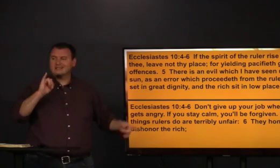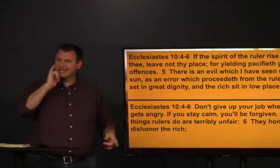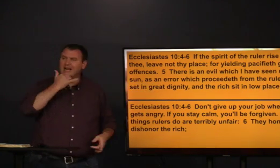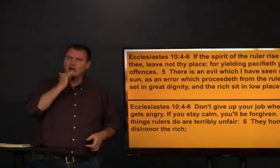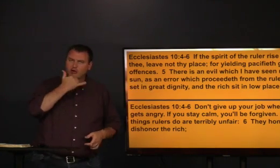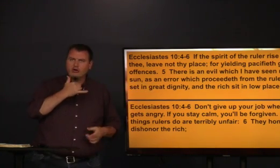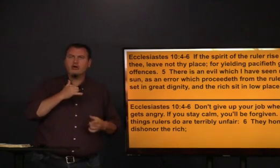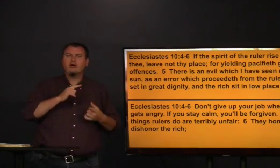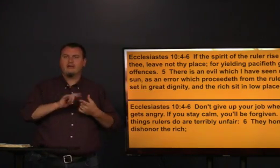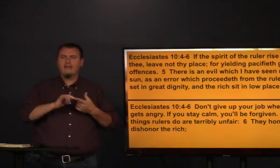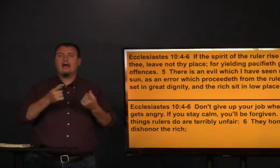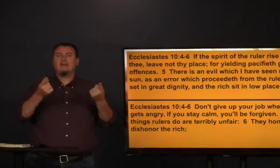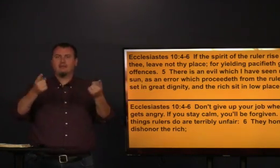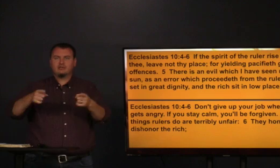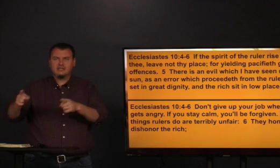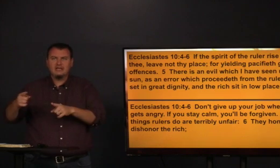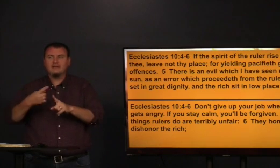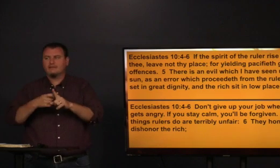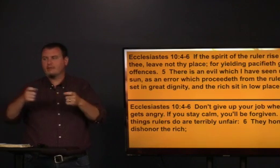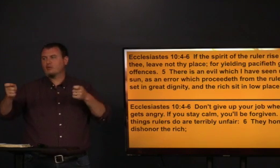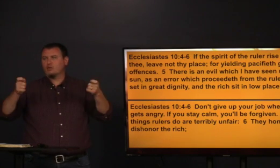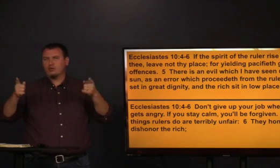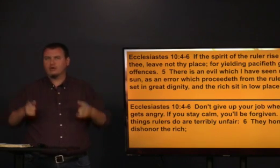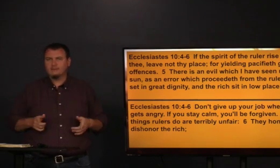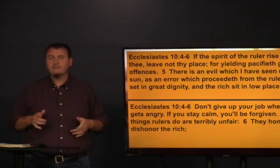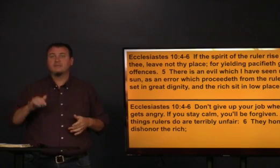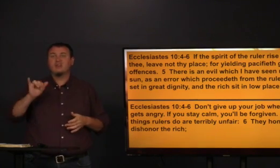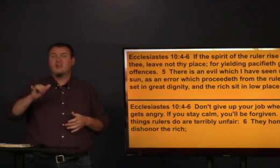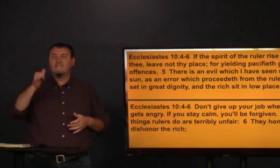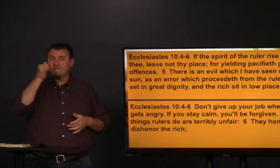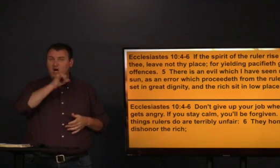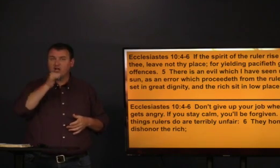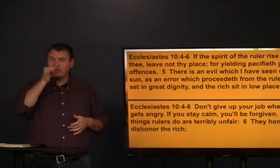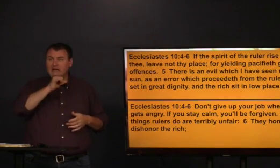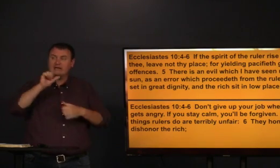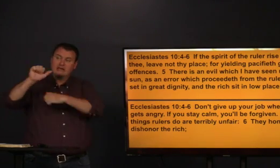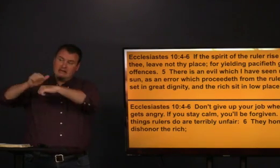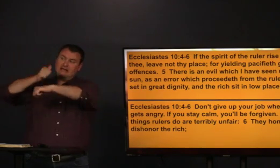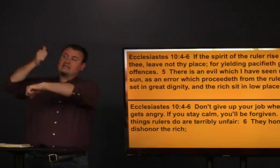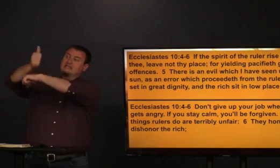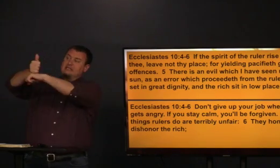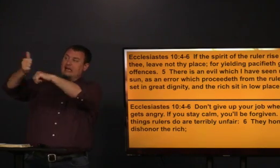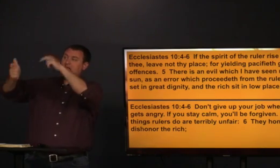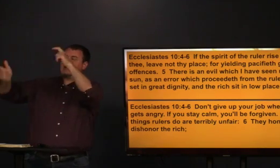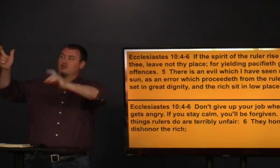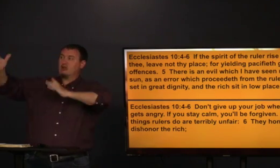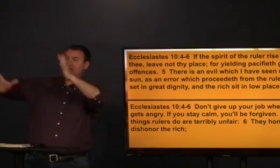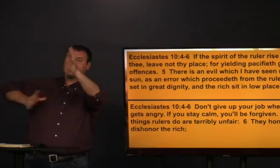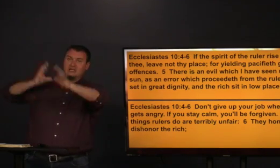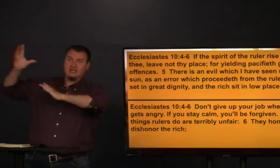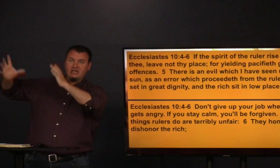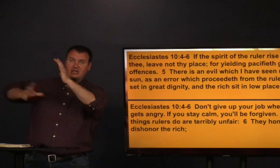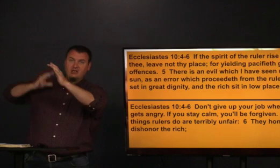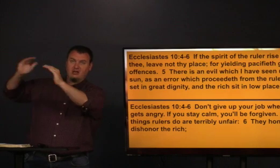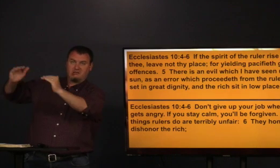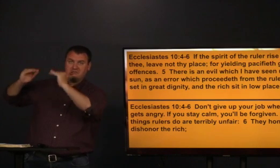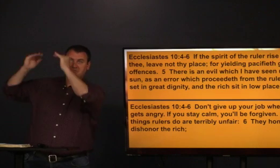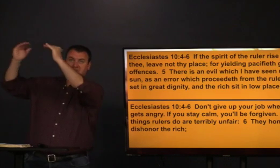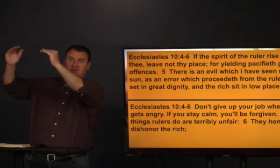an error that proceedeth from the ruler. Folly is set in great dignity,